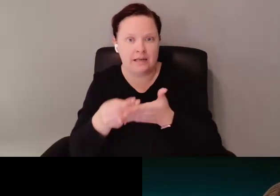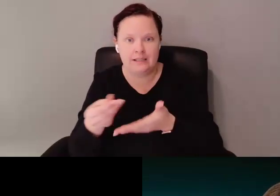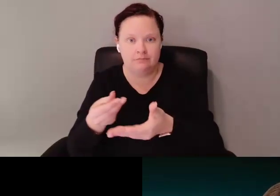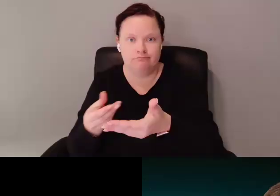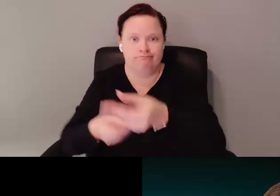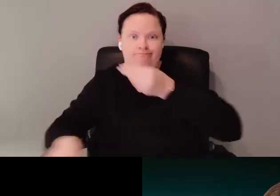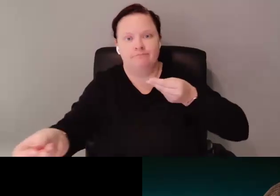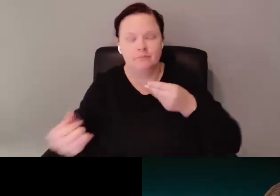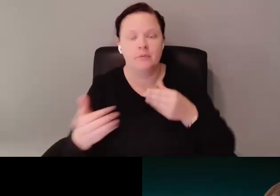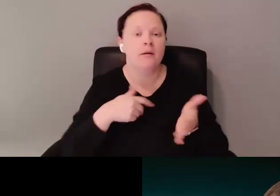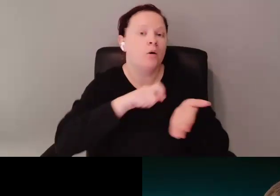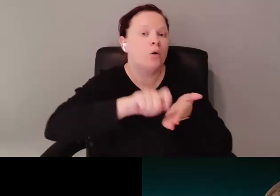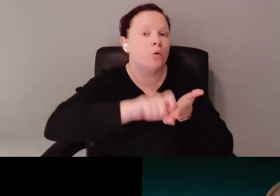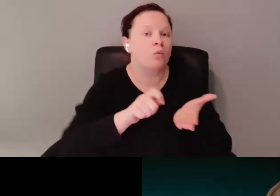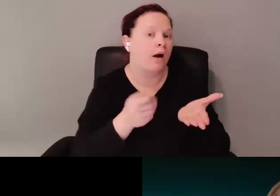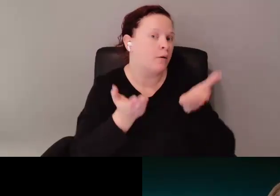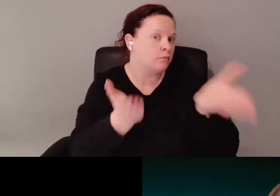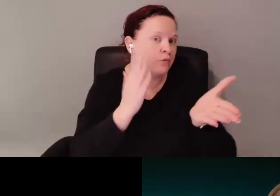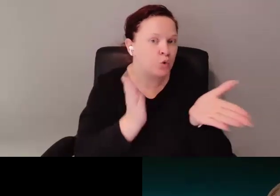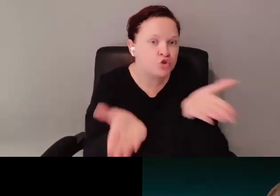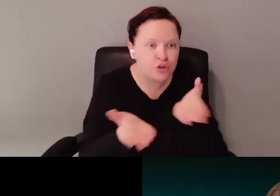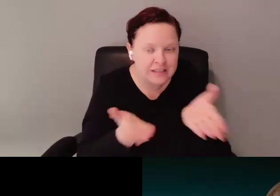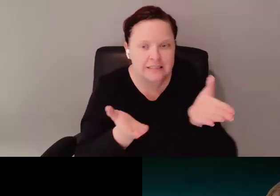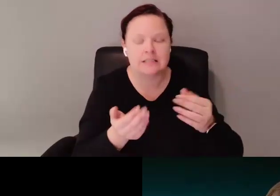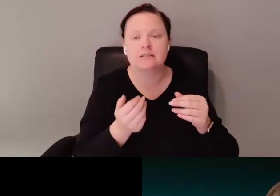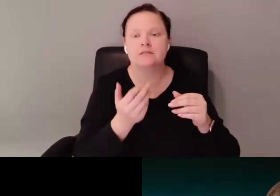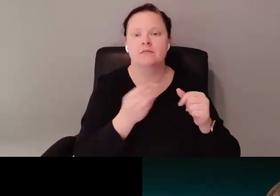a proposal for the services that you're doing, and